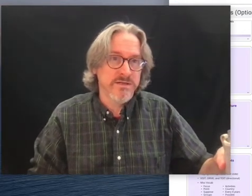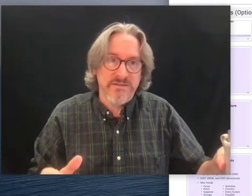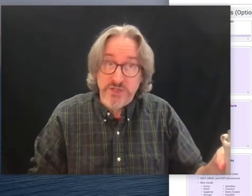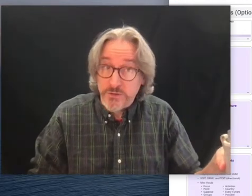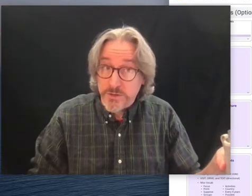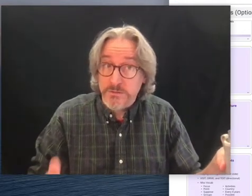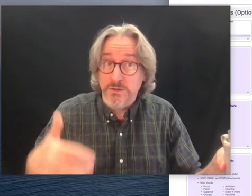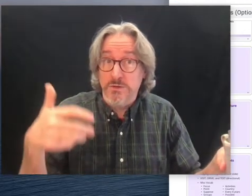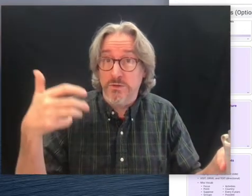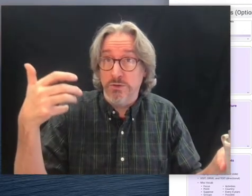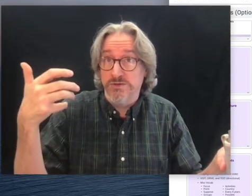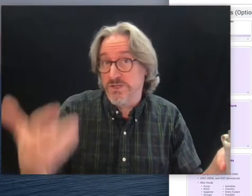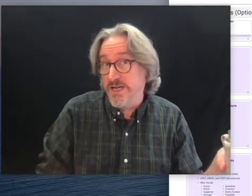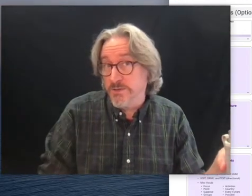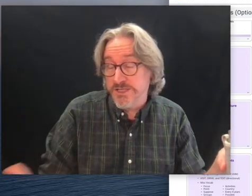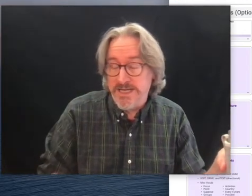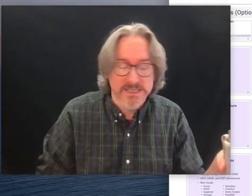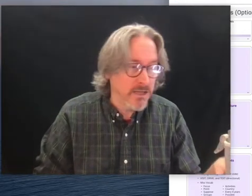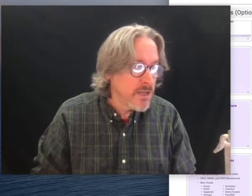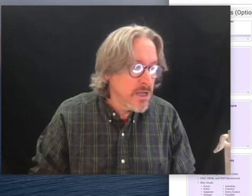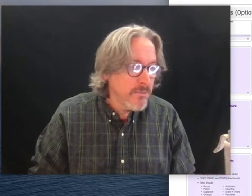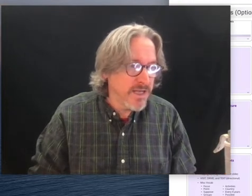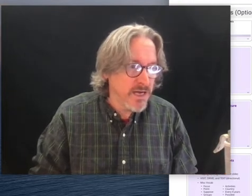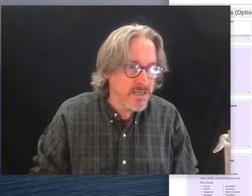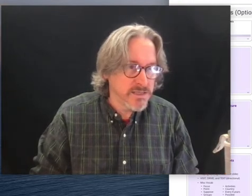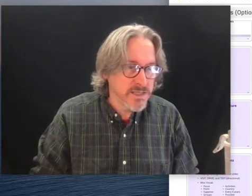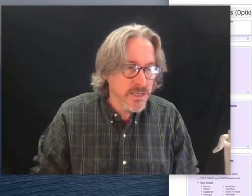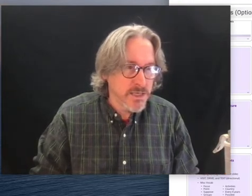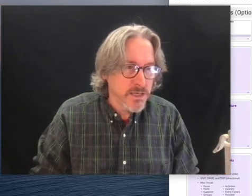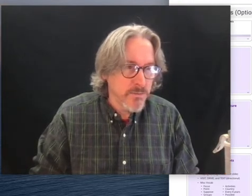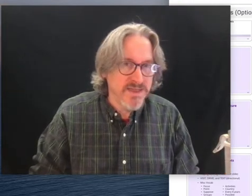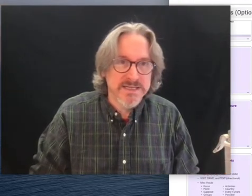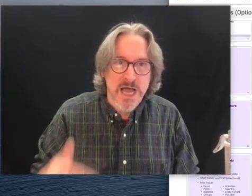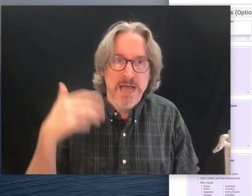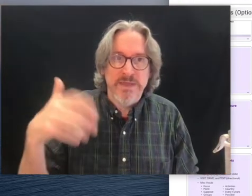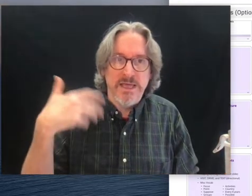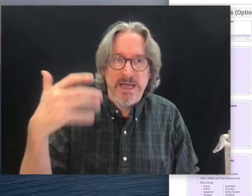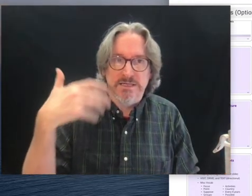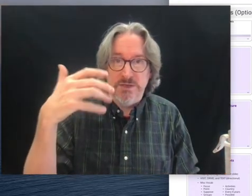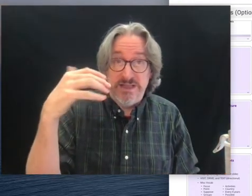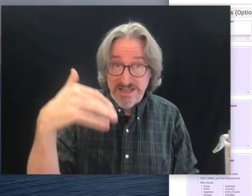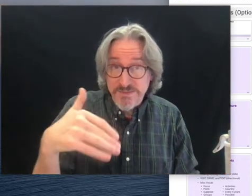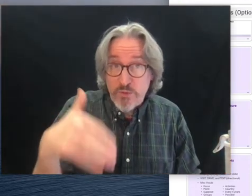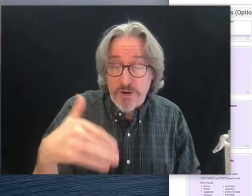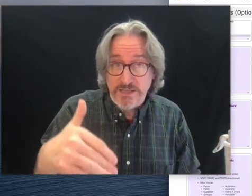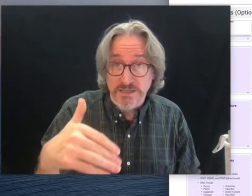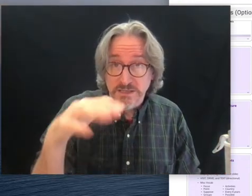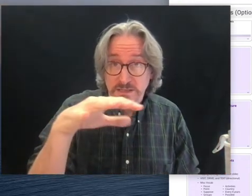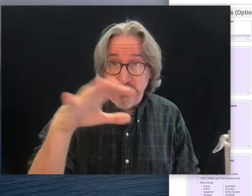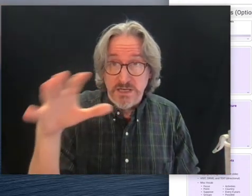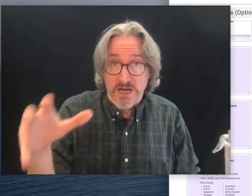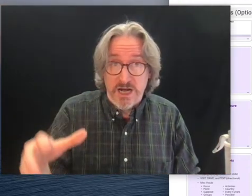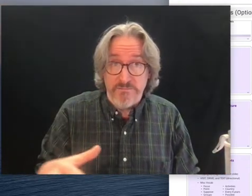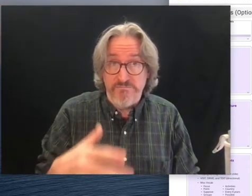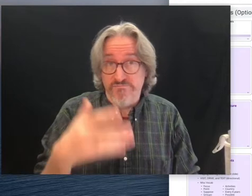with deaf children whose first language is ASL, because by the time they get to this point